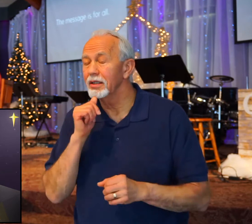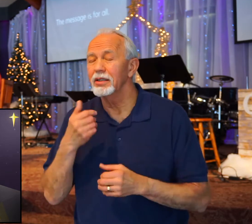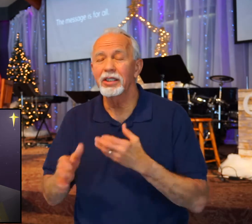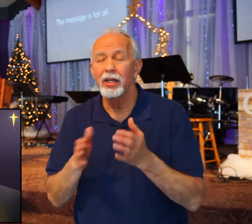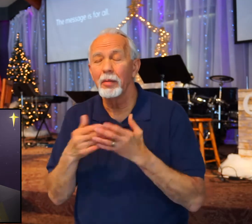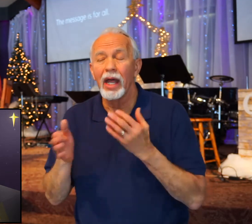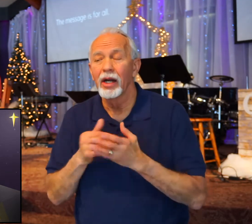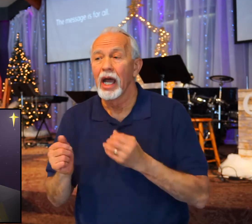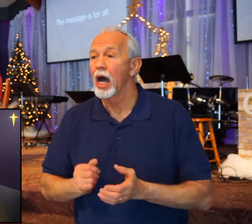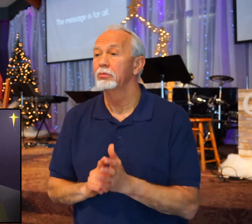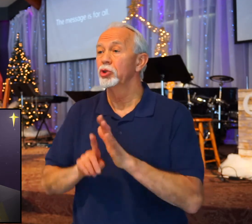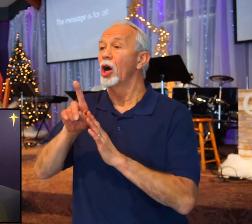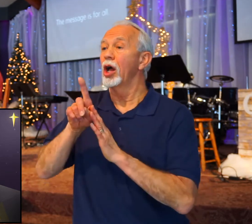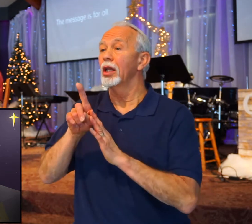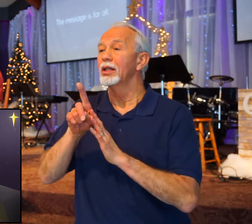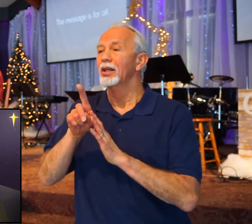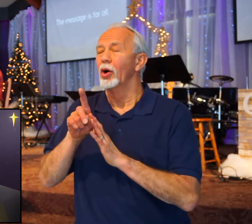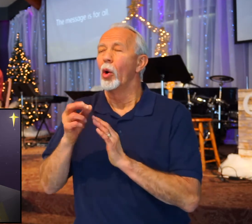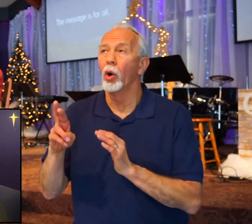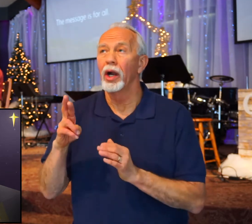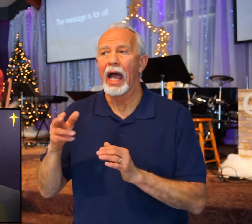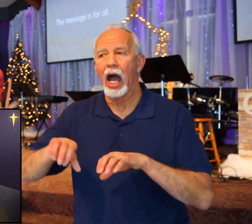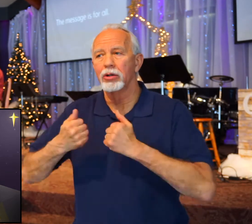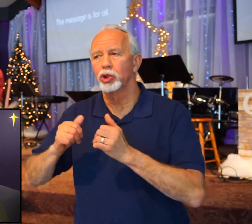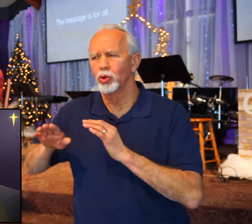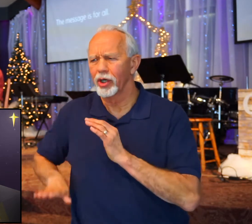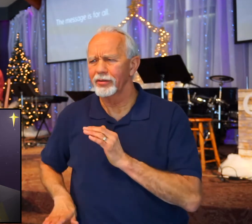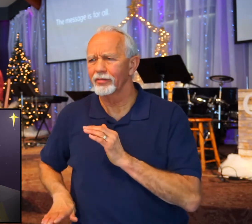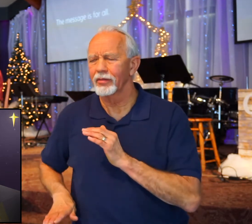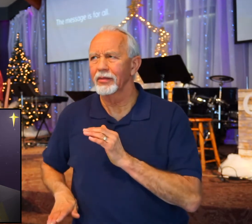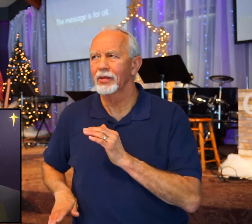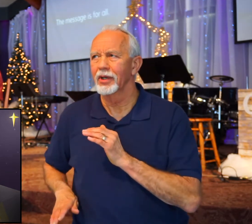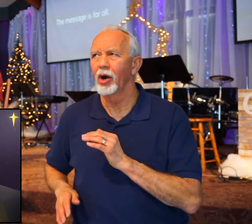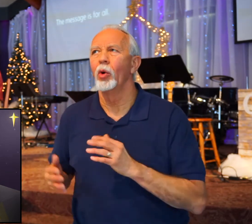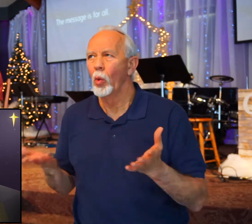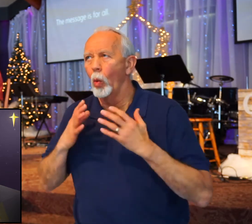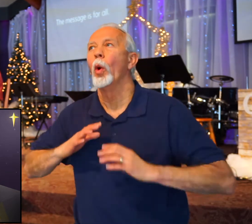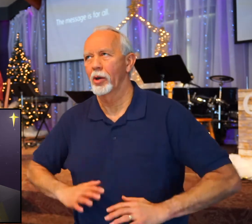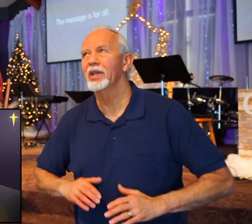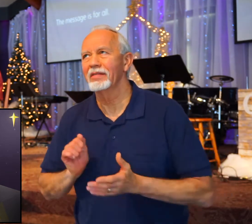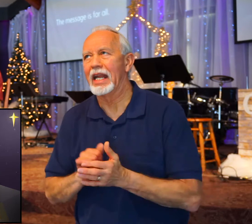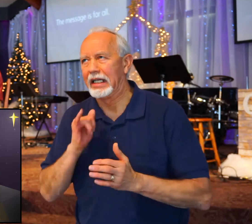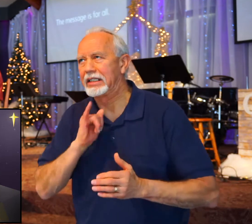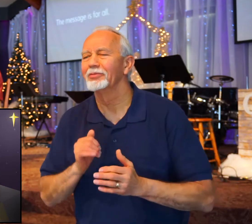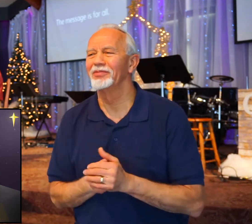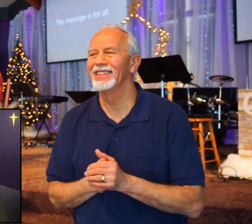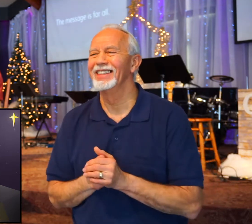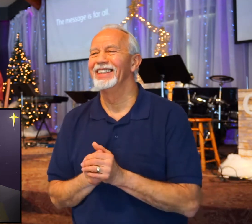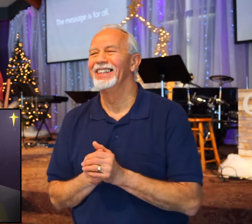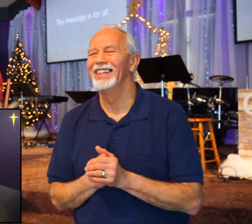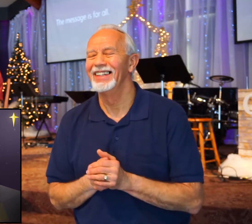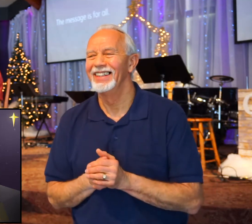how tall you are, it doesn't matter how short you are. Oh, what a relief it is.